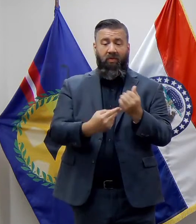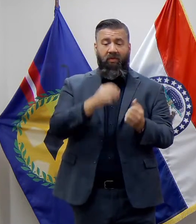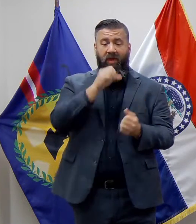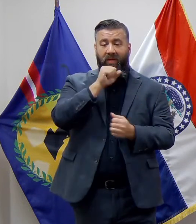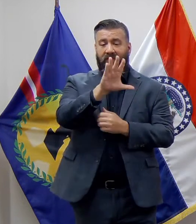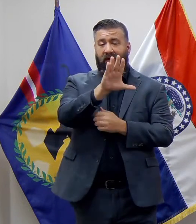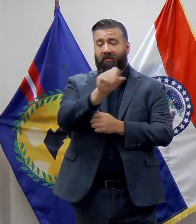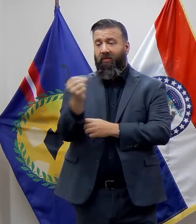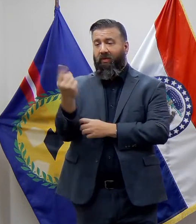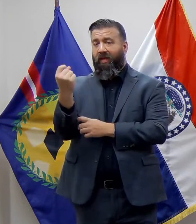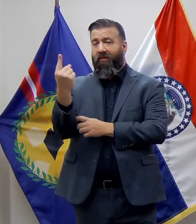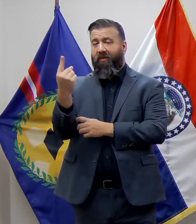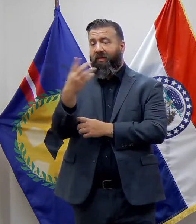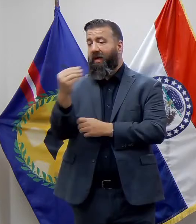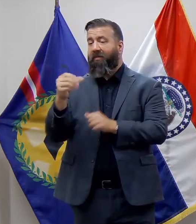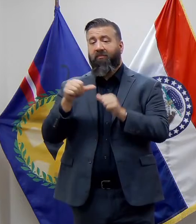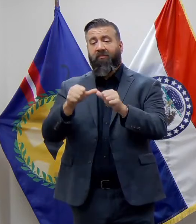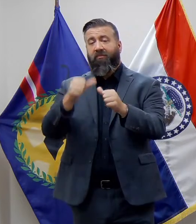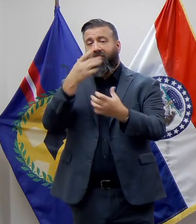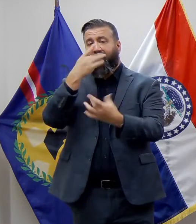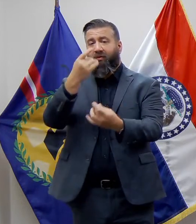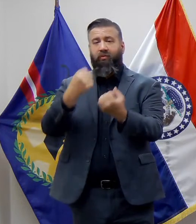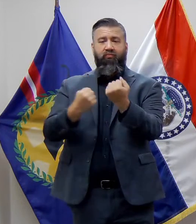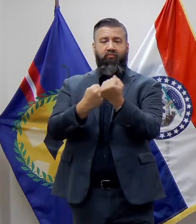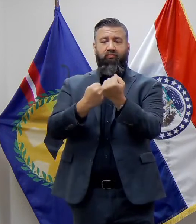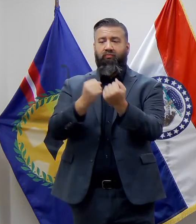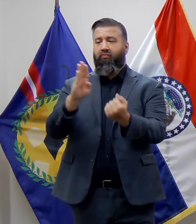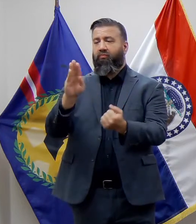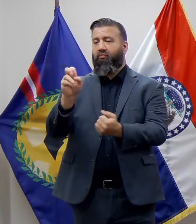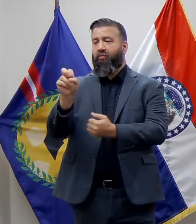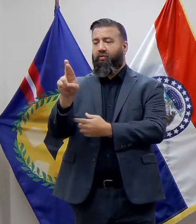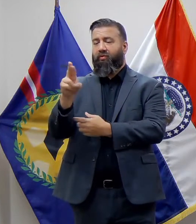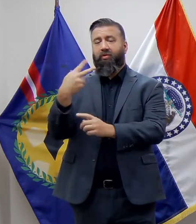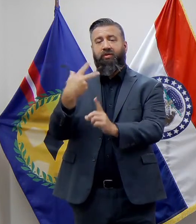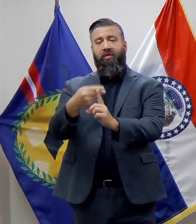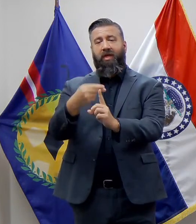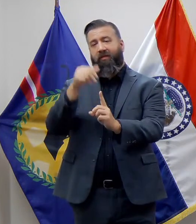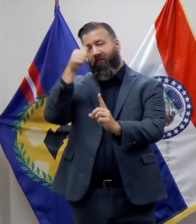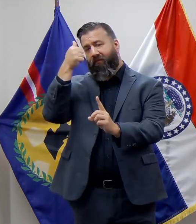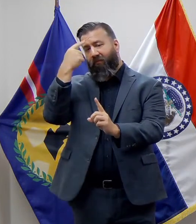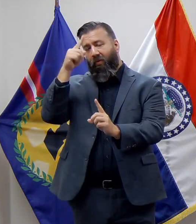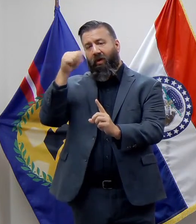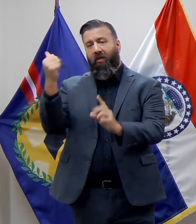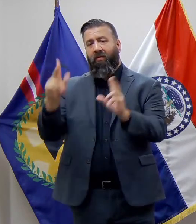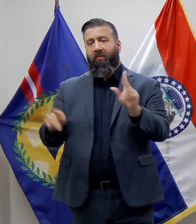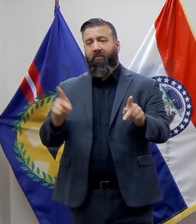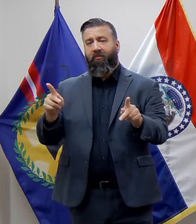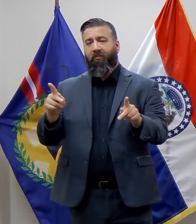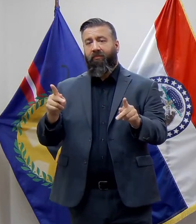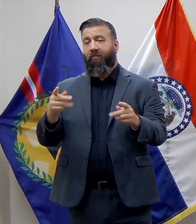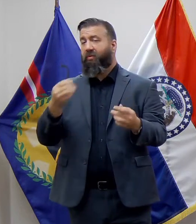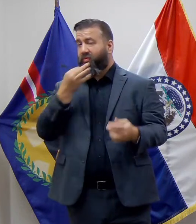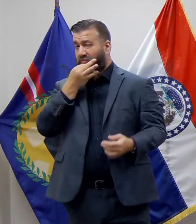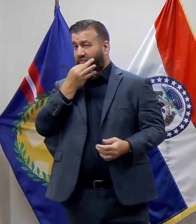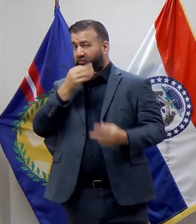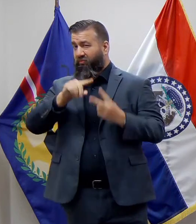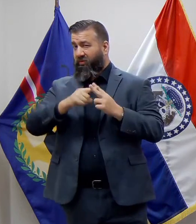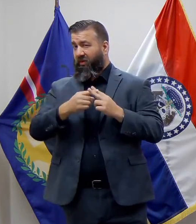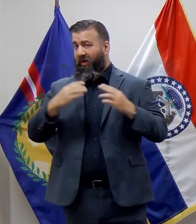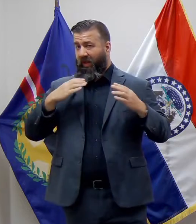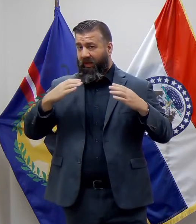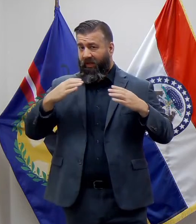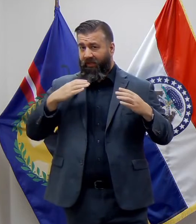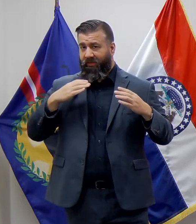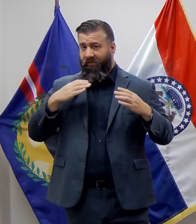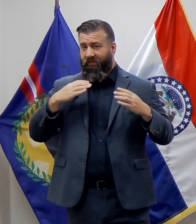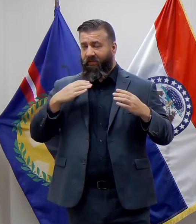in booster shots for others. And as we move into the holiday season, this is a great gift for our families to